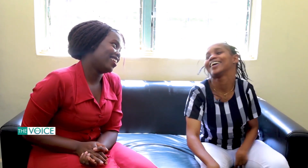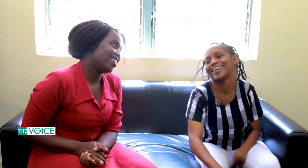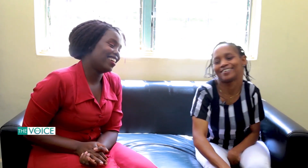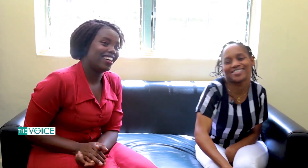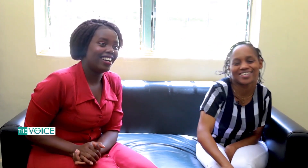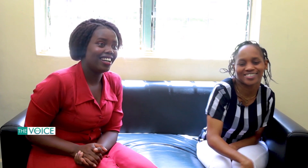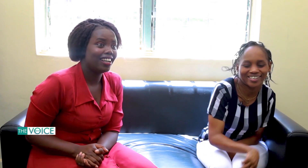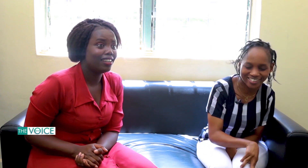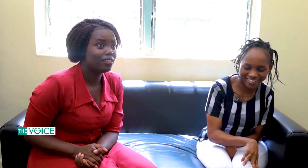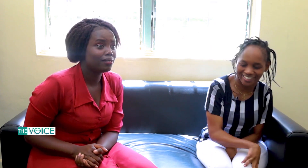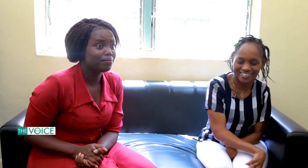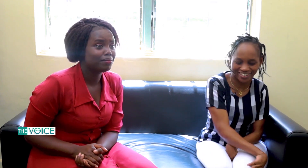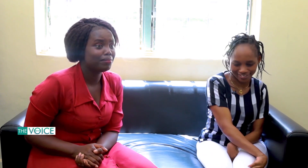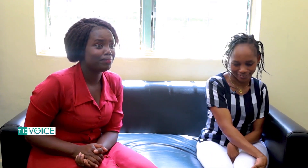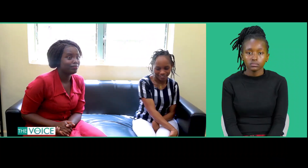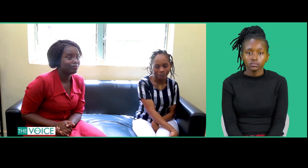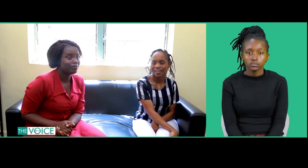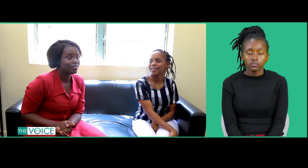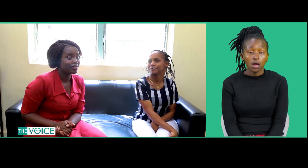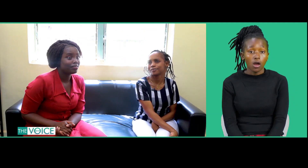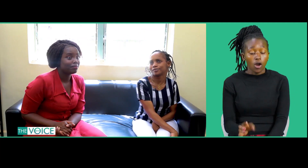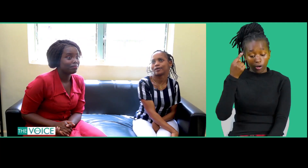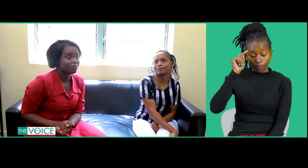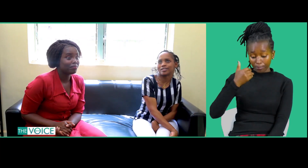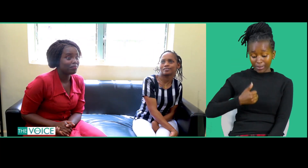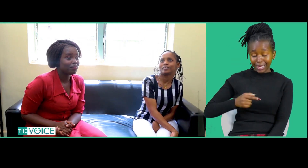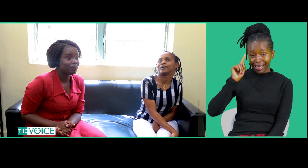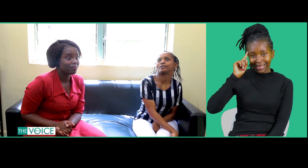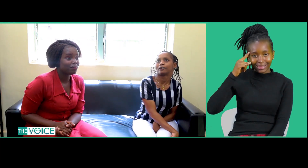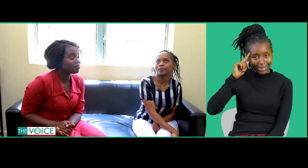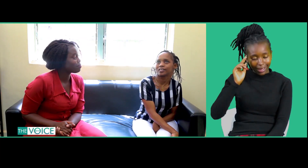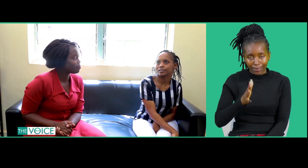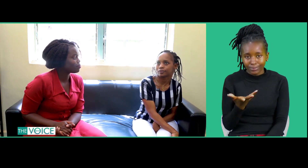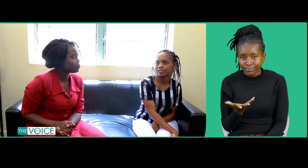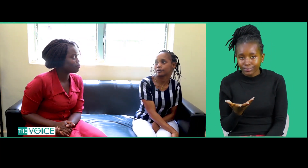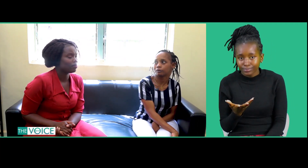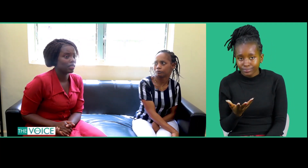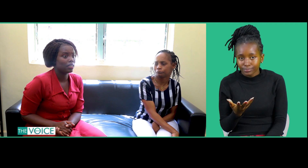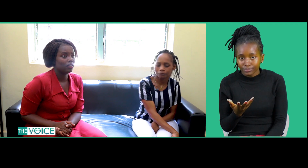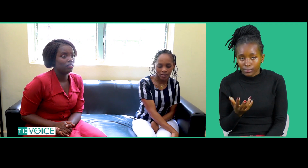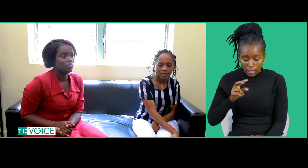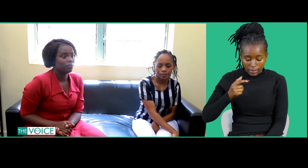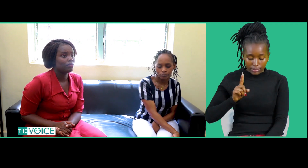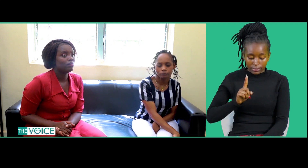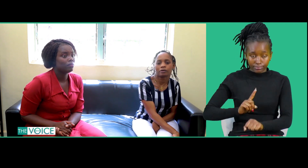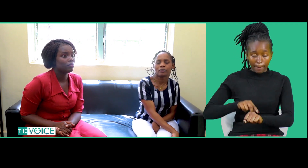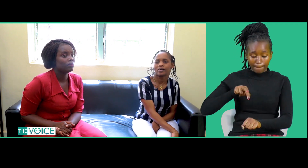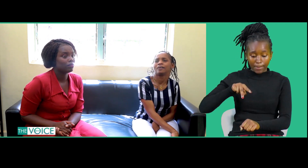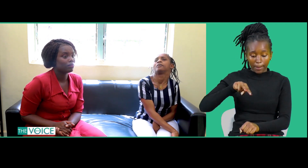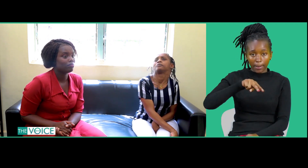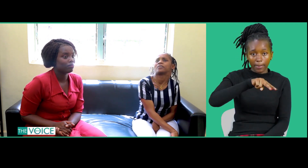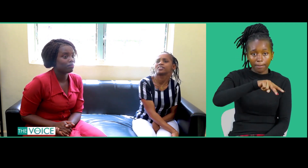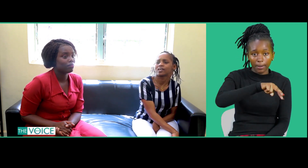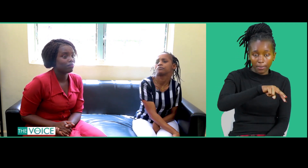me, I just take it this way. Even when you are walking towards your home, and on your